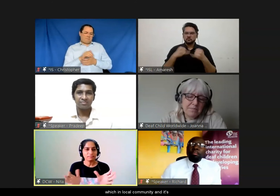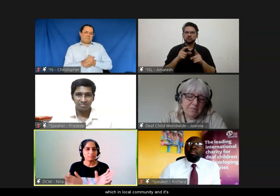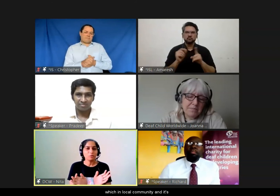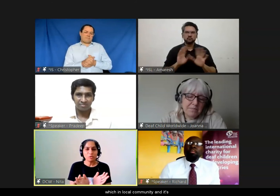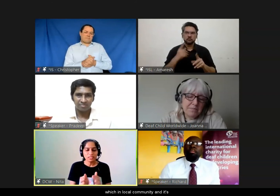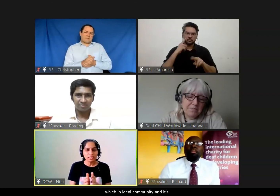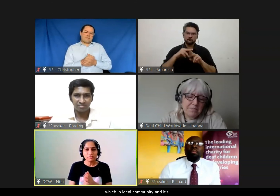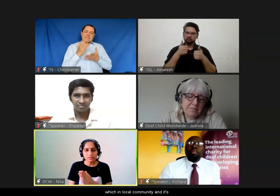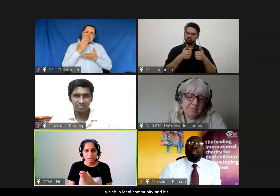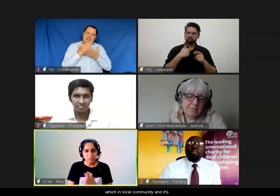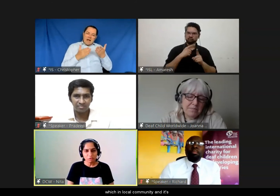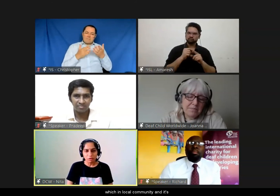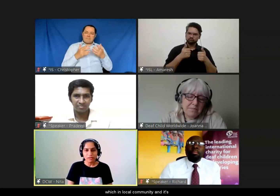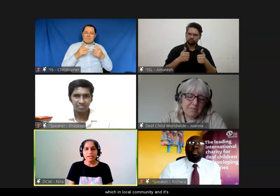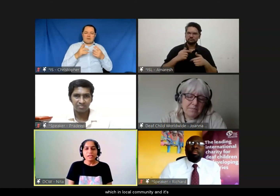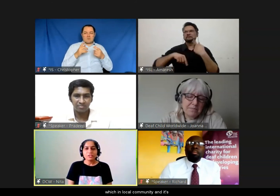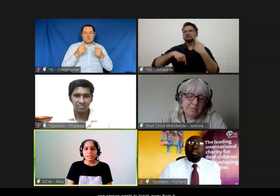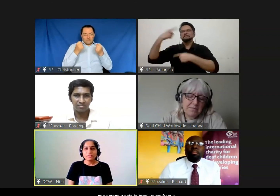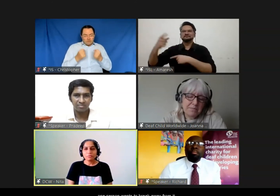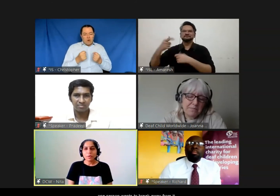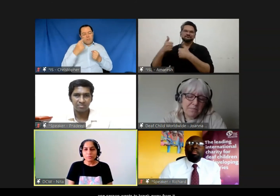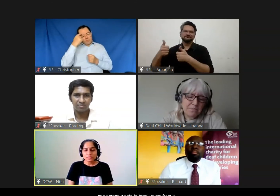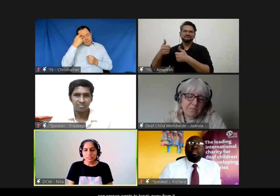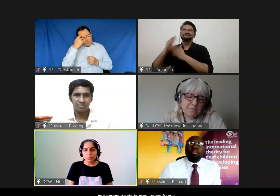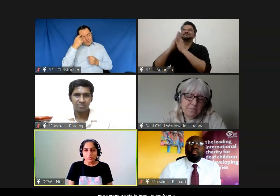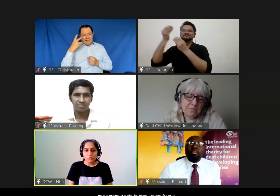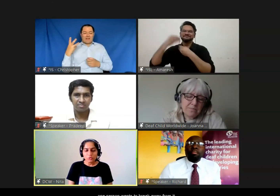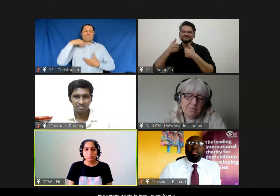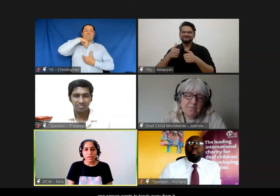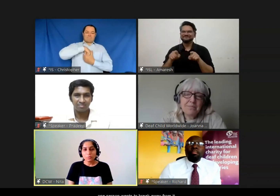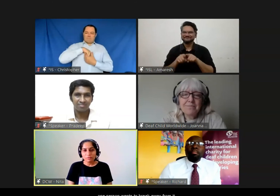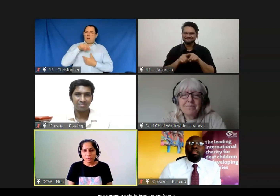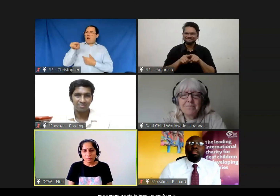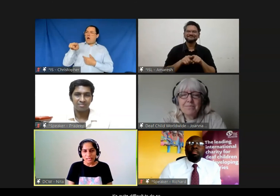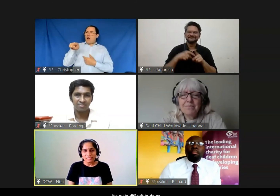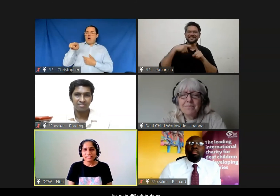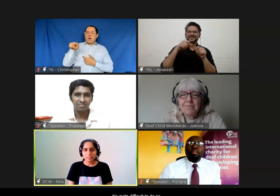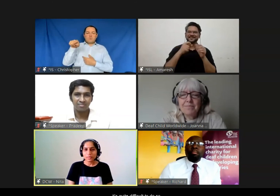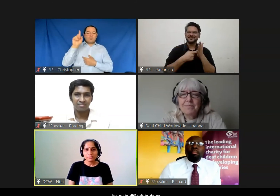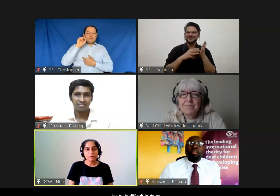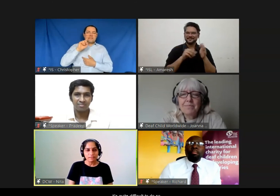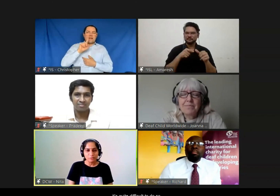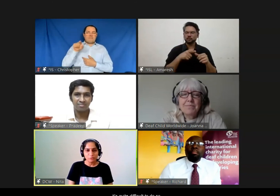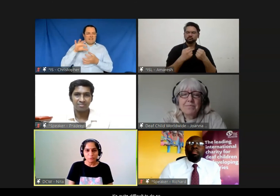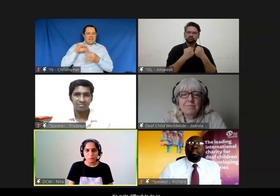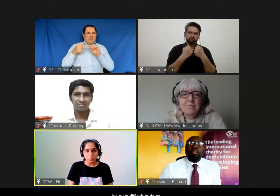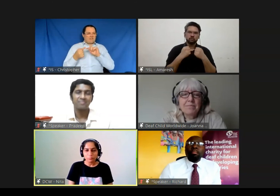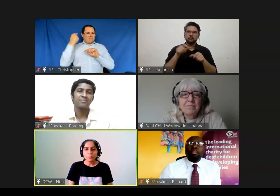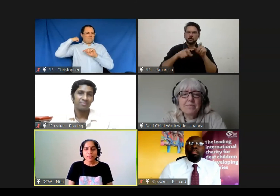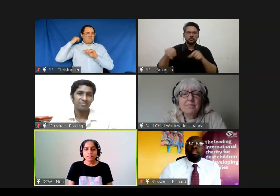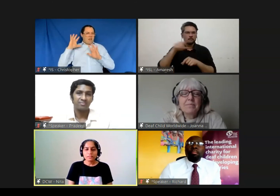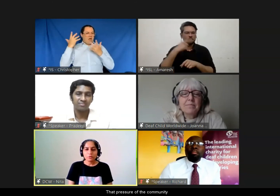in a community, and it's very, very strong. So even if one person wants to break away from it, it's quite difficult to do